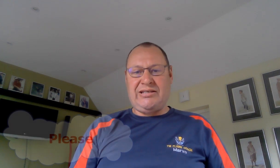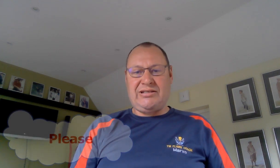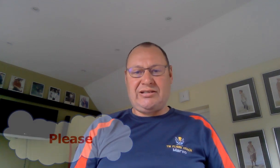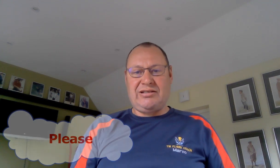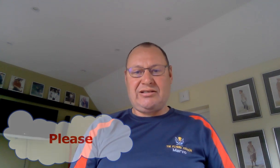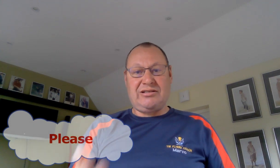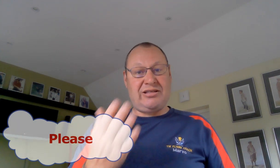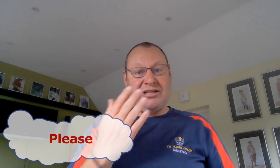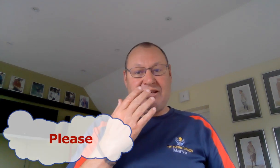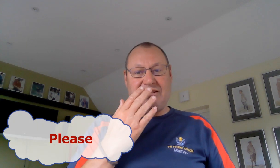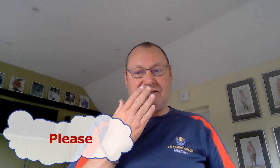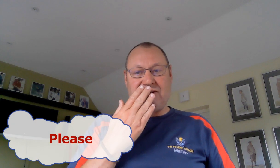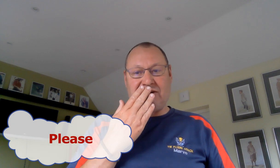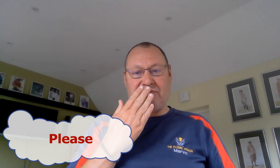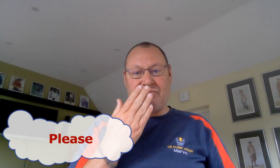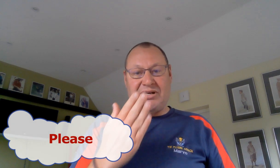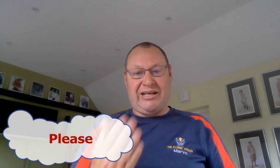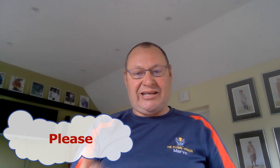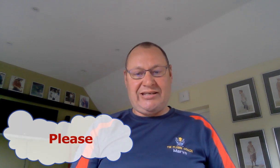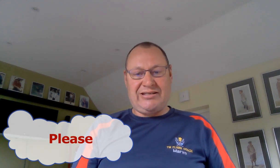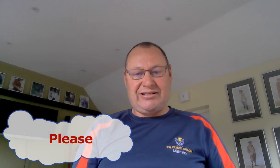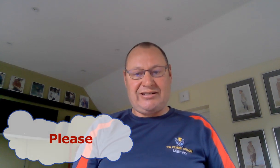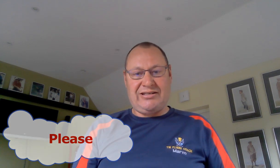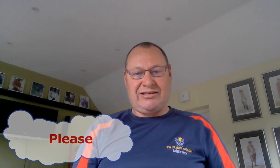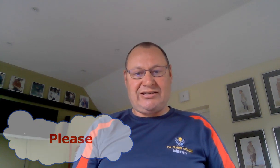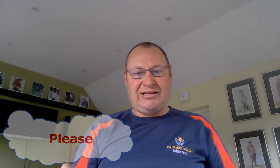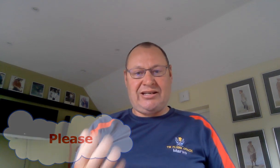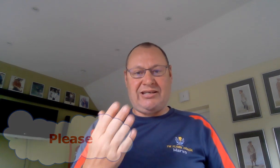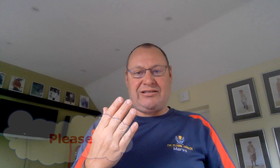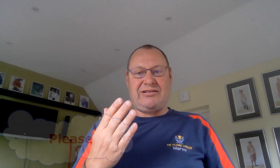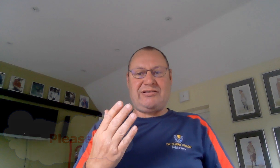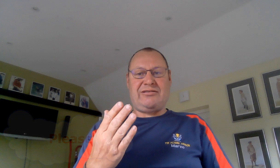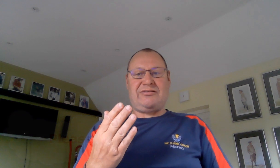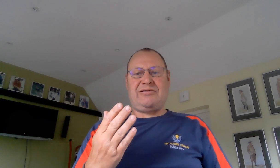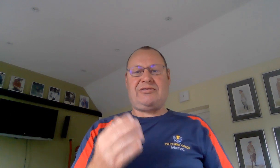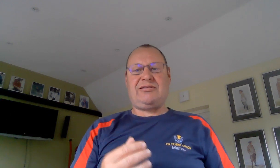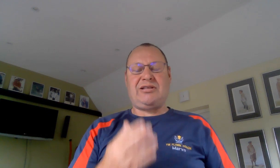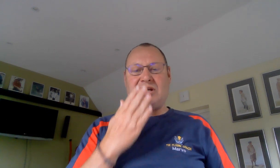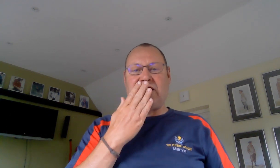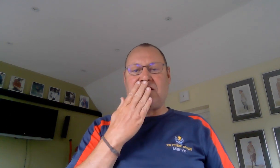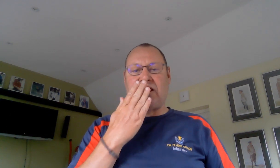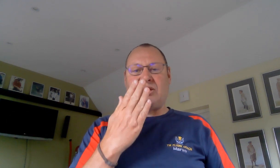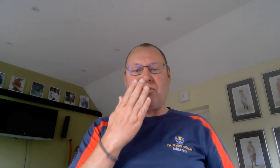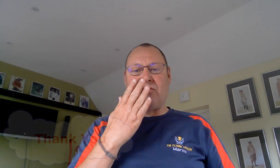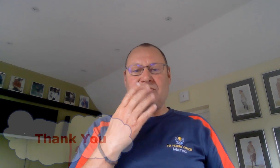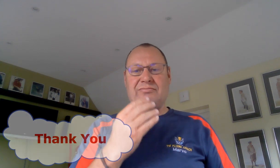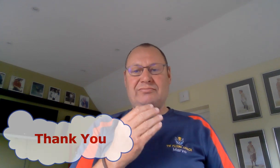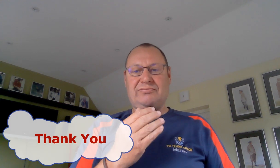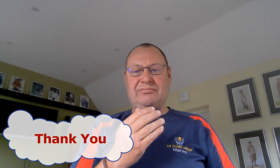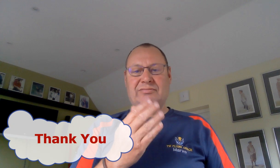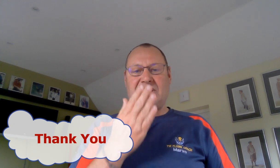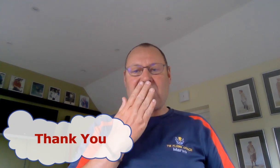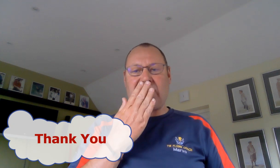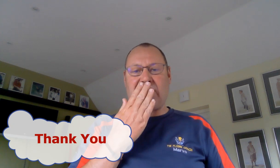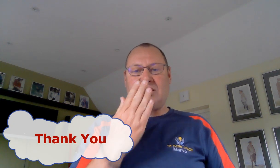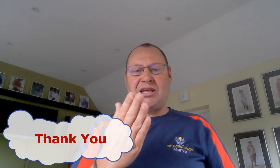Please to the knees. Please to the knees. Thank you. Thank